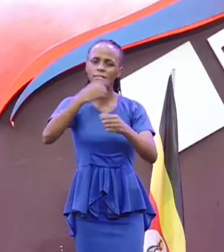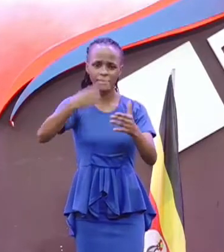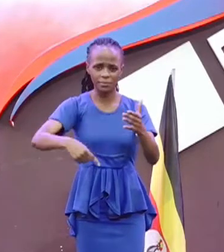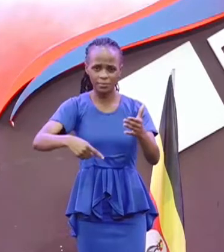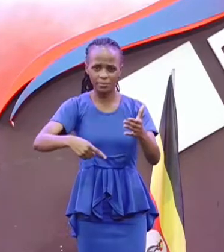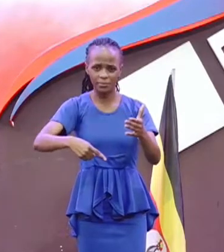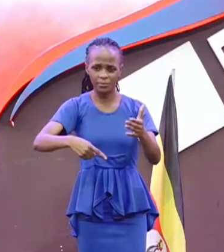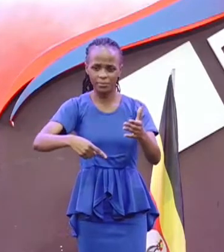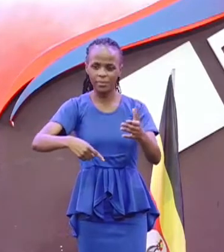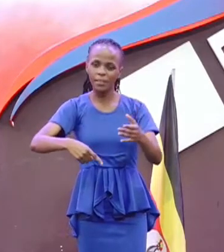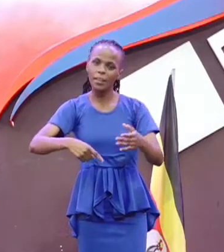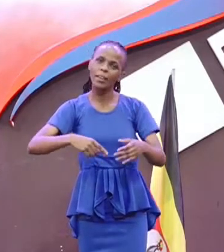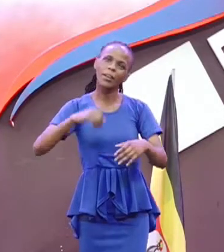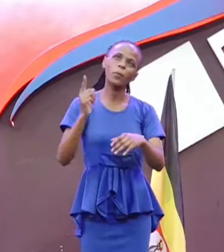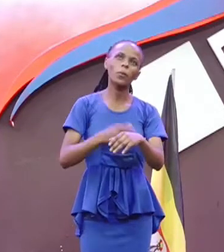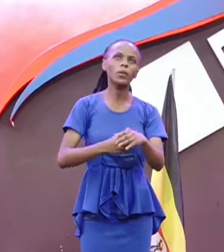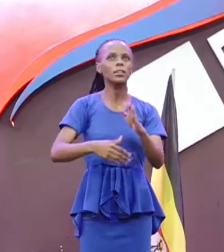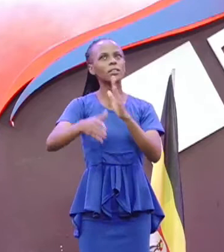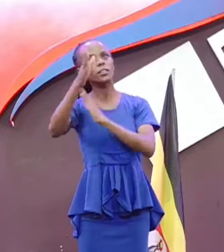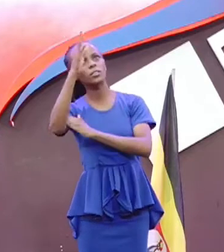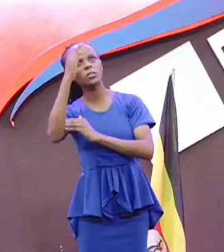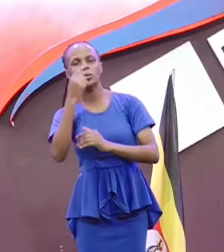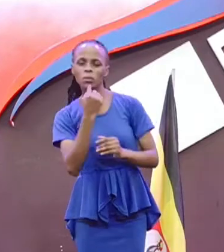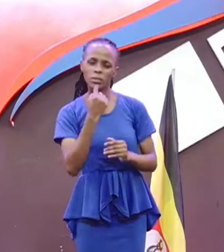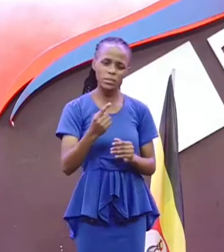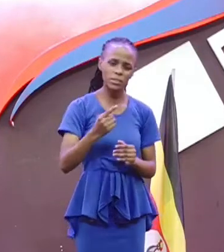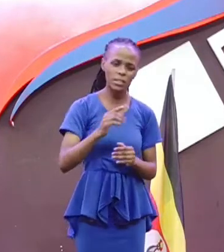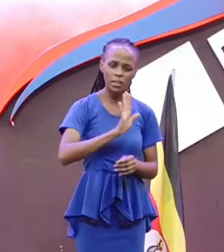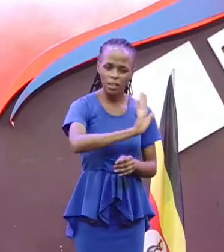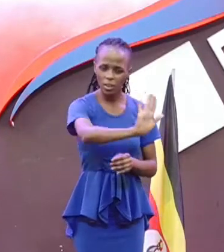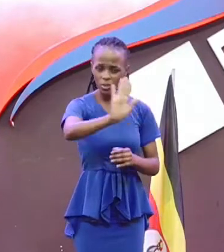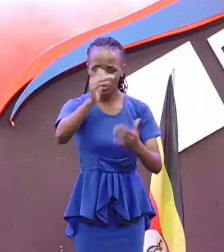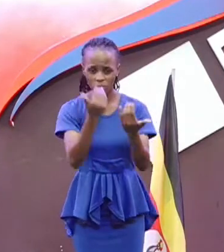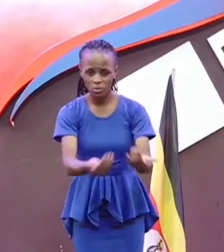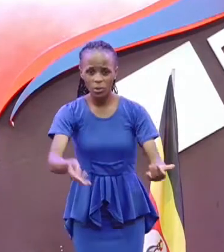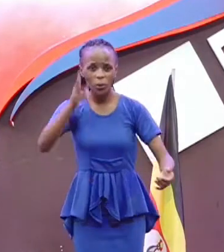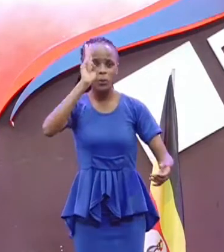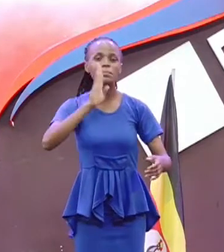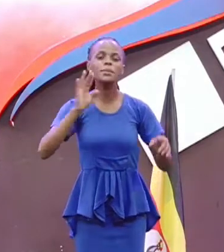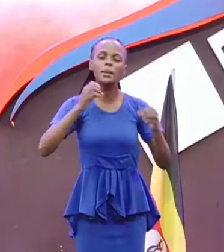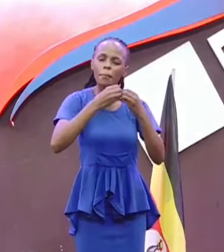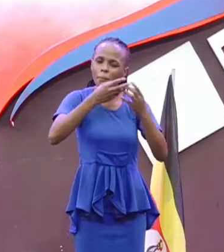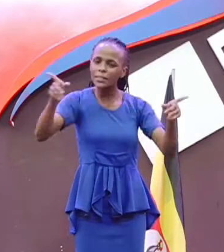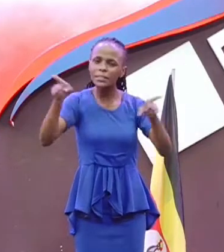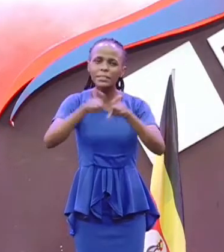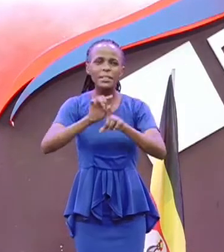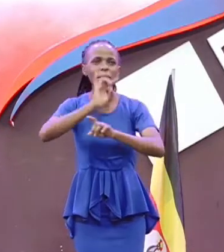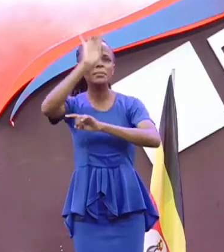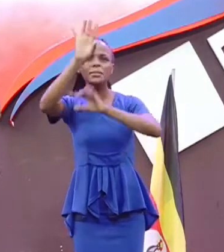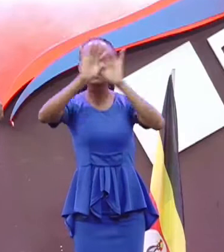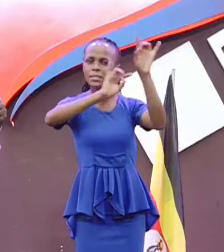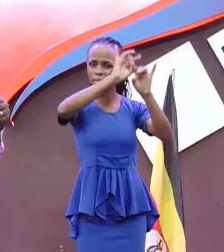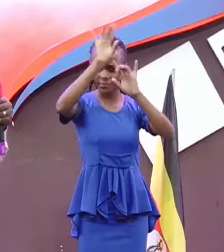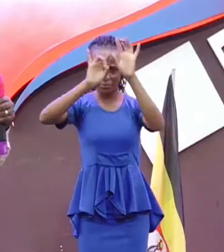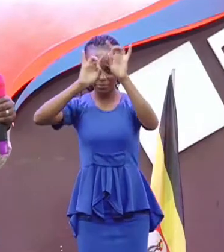do? Kasa Mukama yamugamba nti abaana bagenda kuba bangi ng'emmunyeenye. As the Lord told him that your sons will be many as the